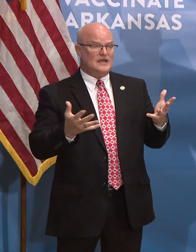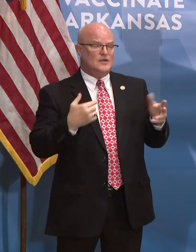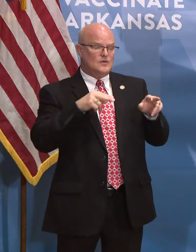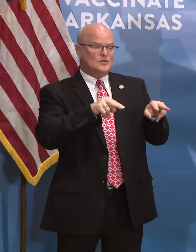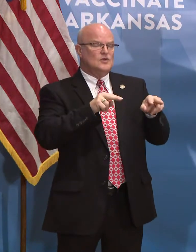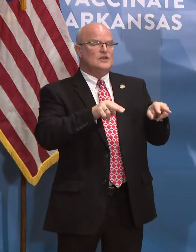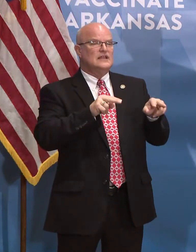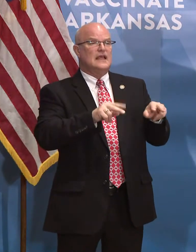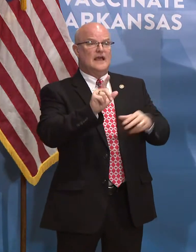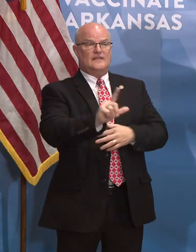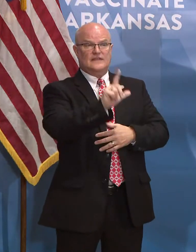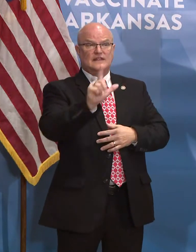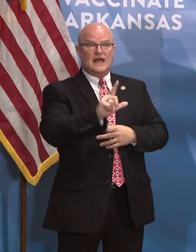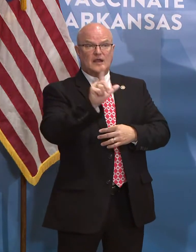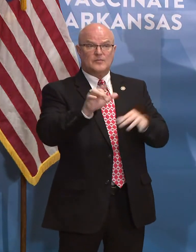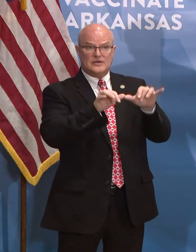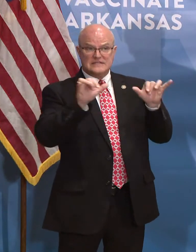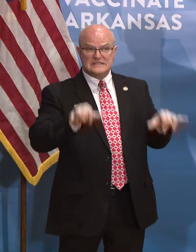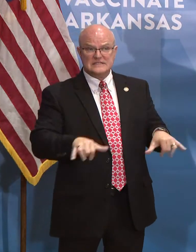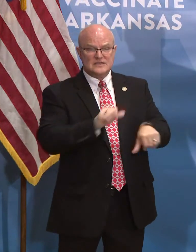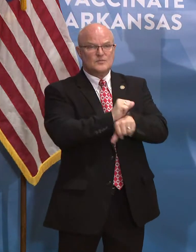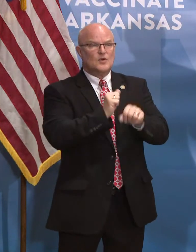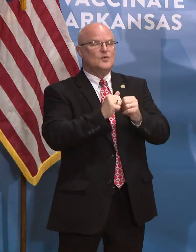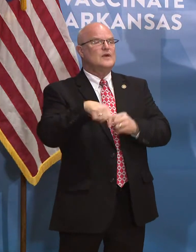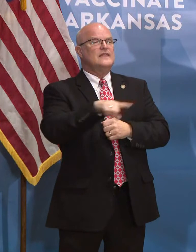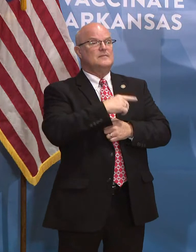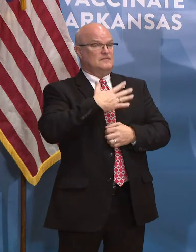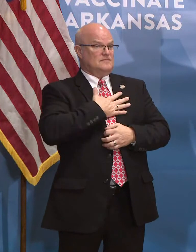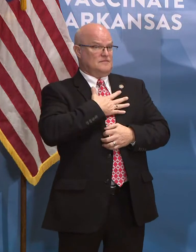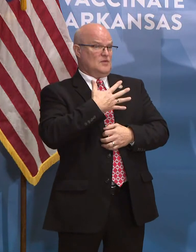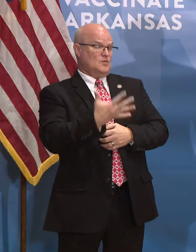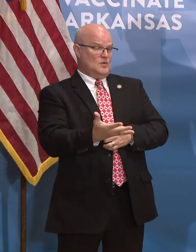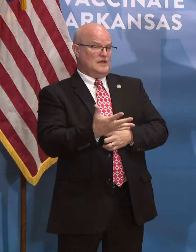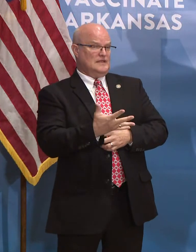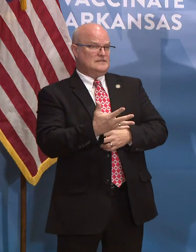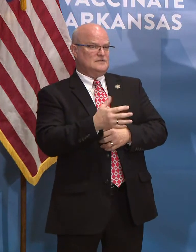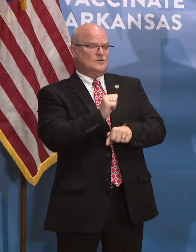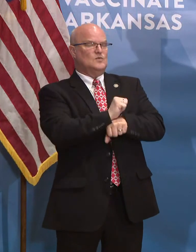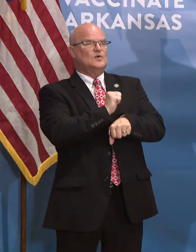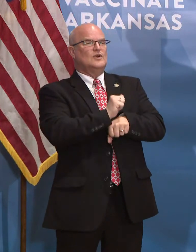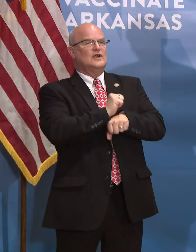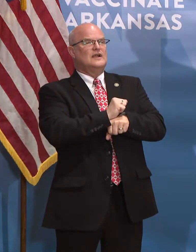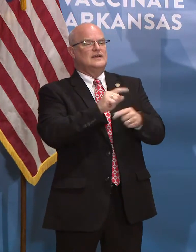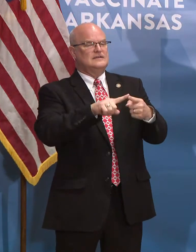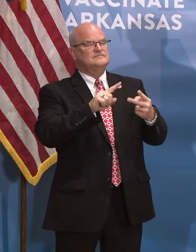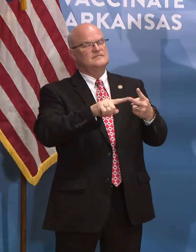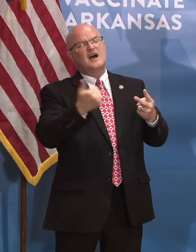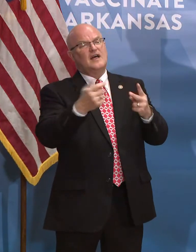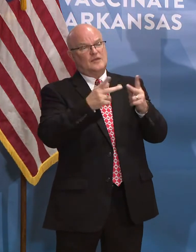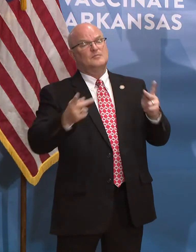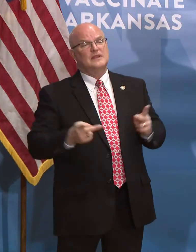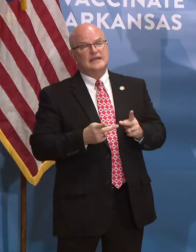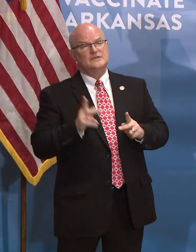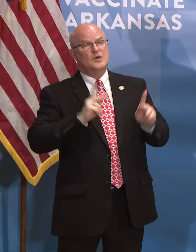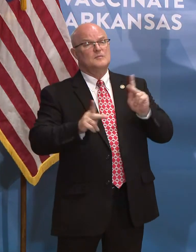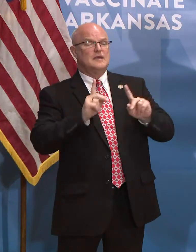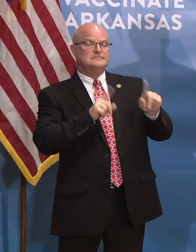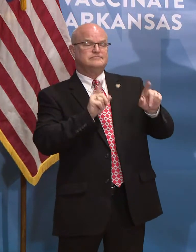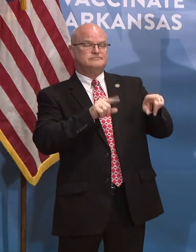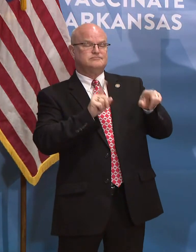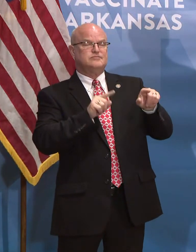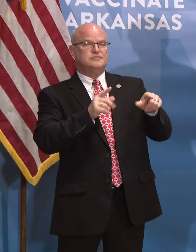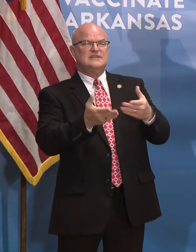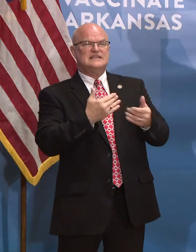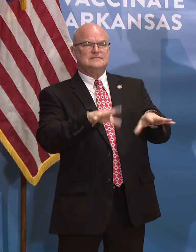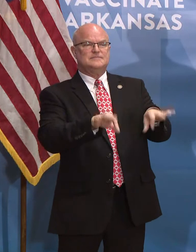we're looking at our library. We want to work with them if they're willing to put them there. It might be in other places where citizens, it's easy to